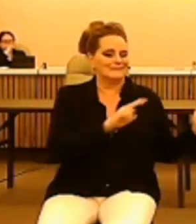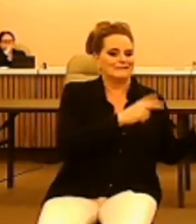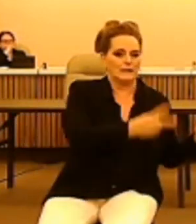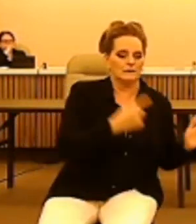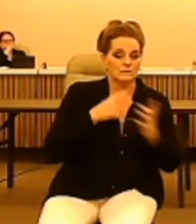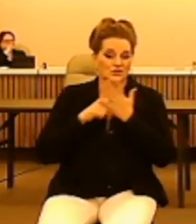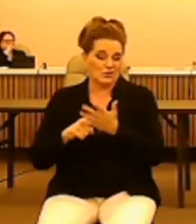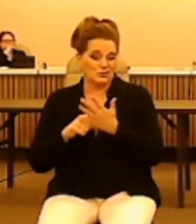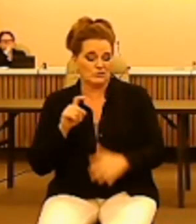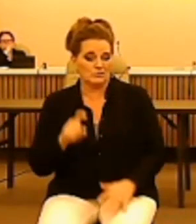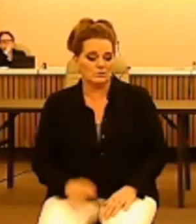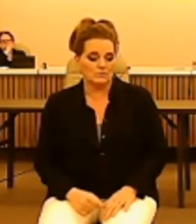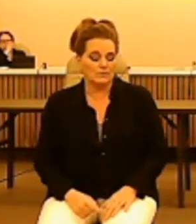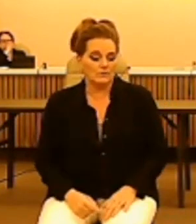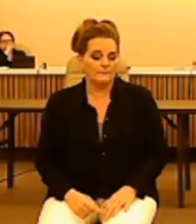discussion?